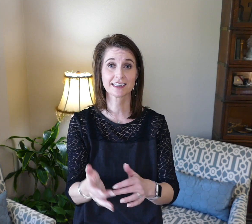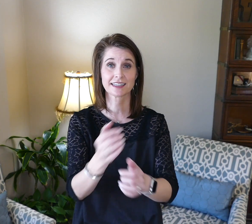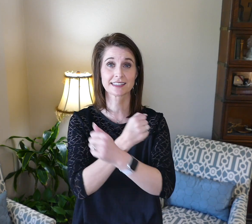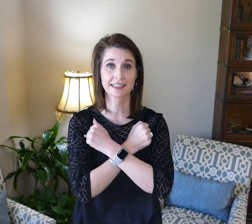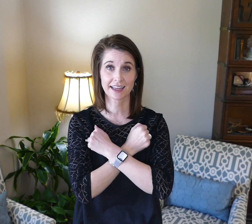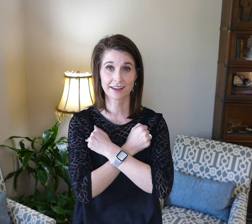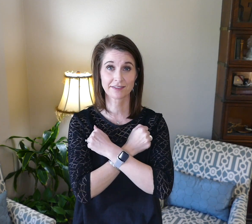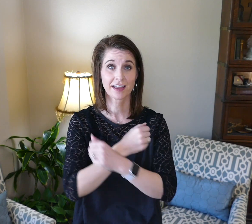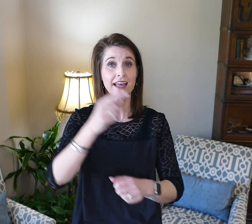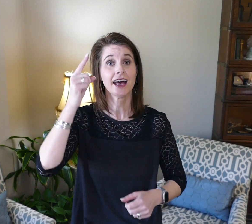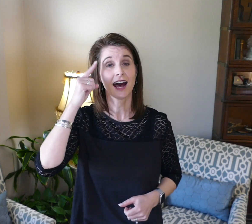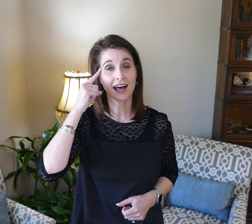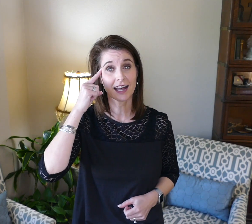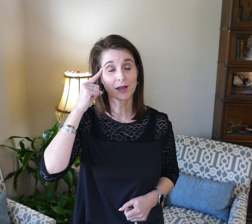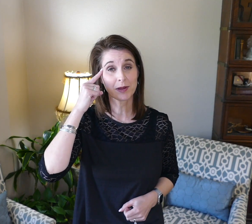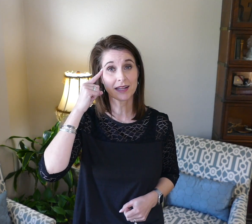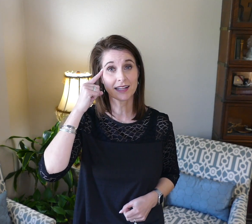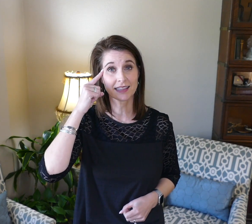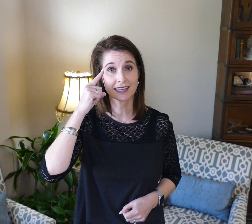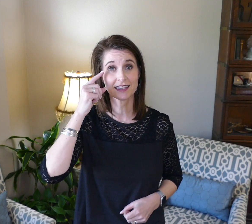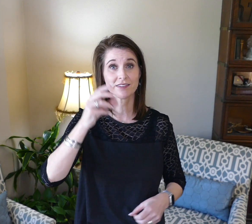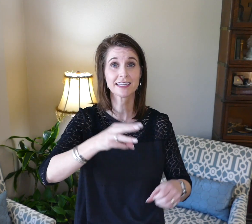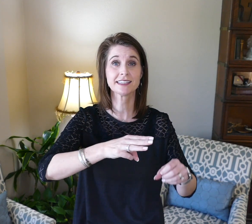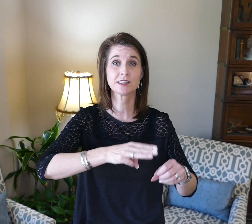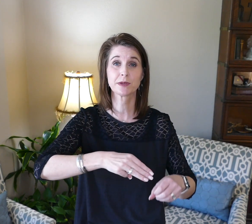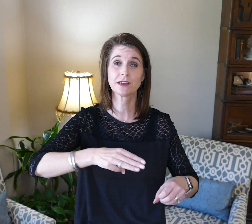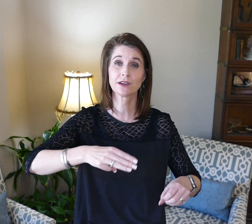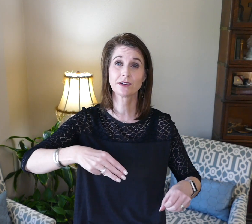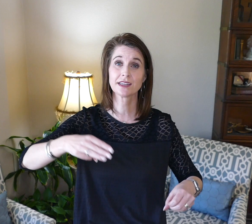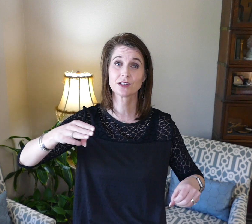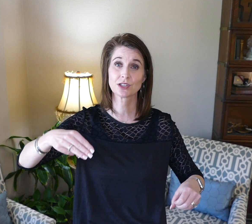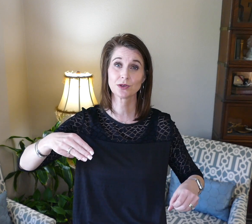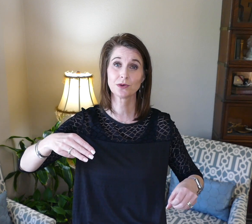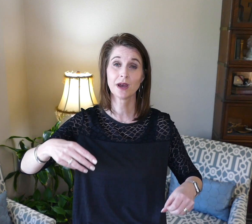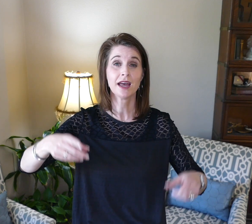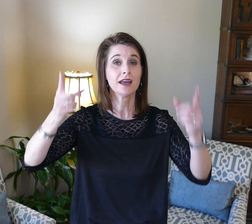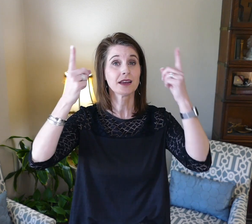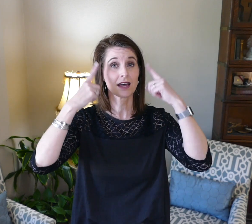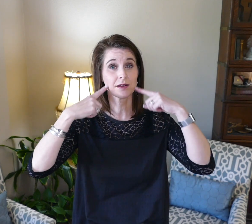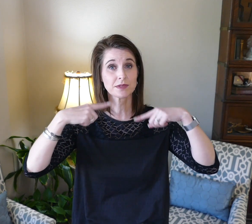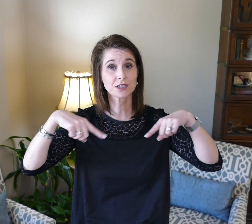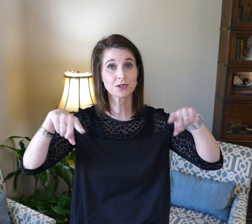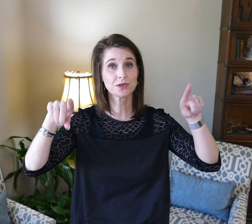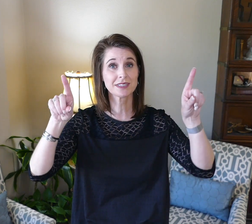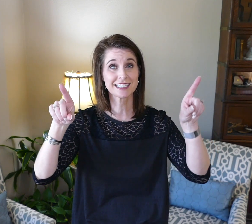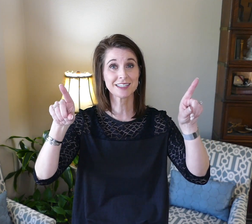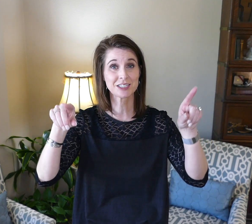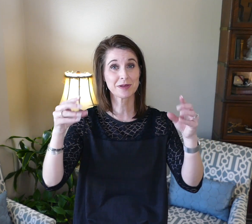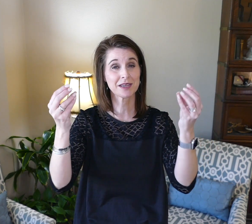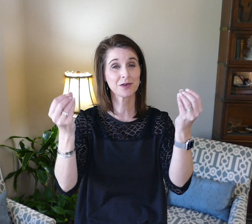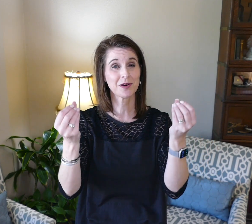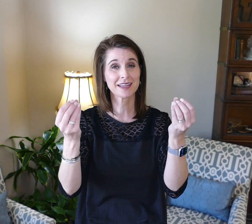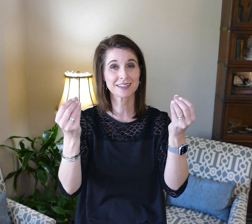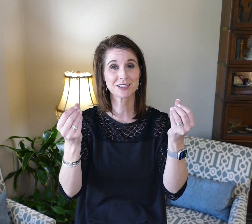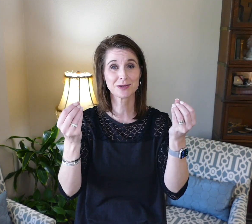Jesus' love. I believe his spirit too comes to teach me what to